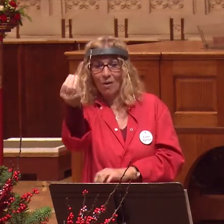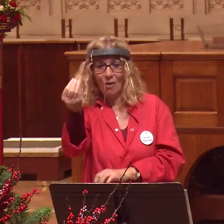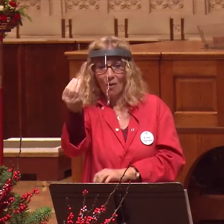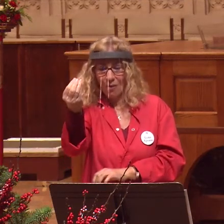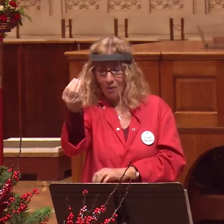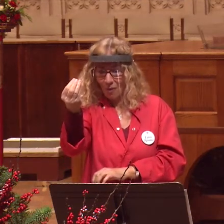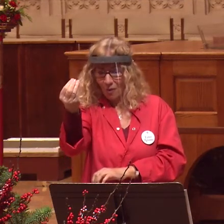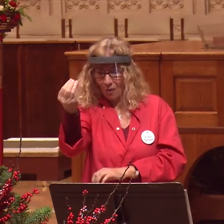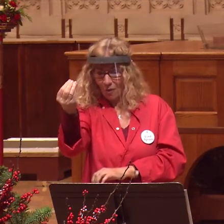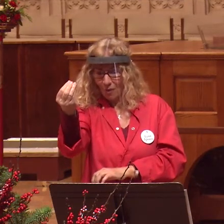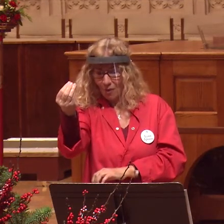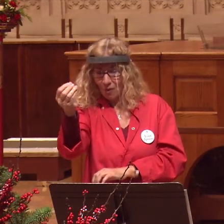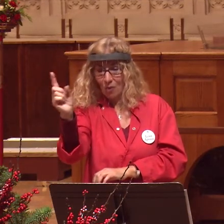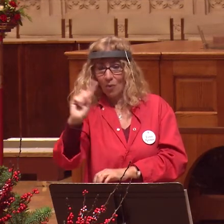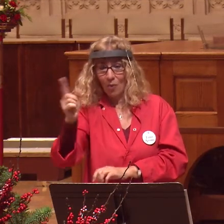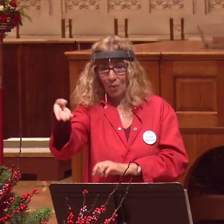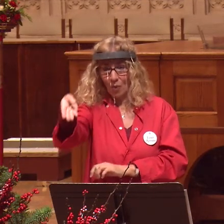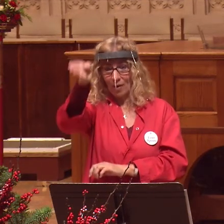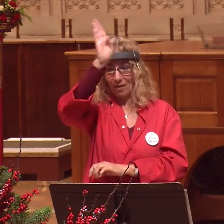to us?